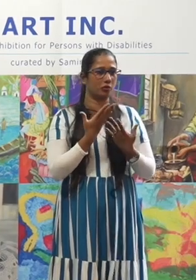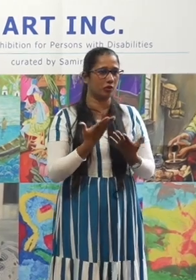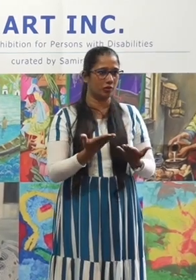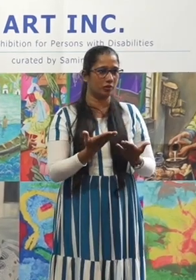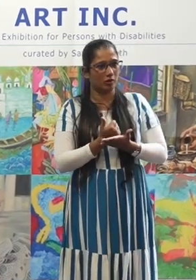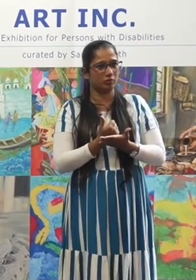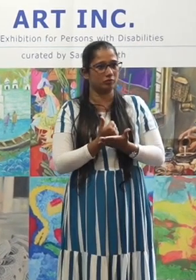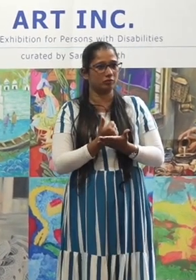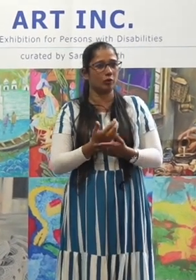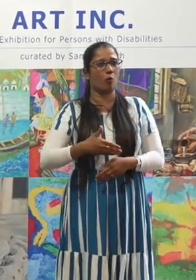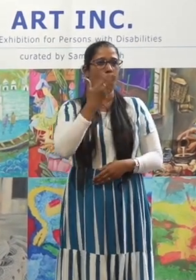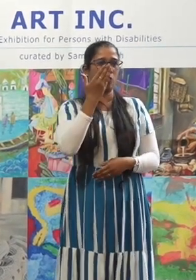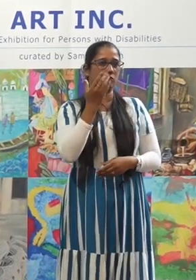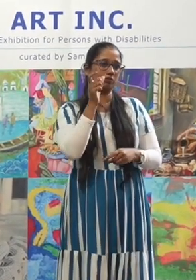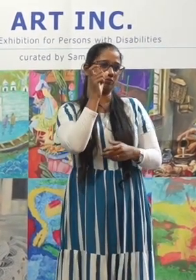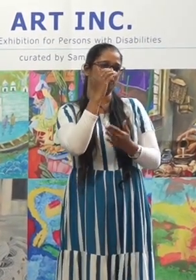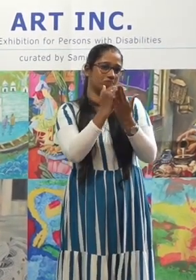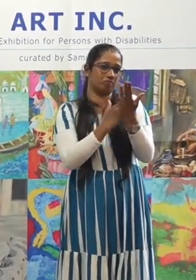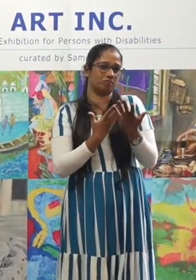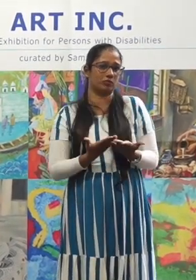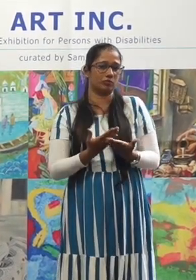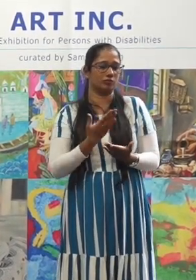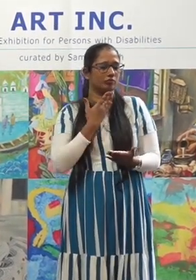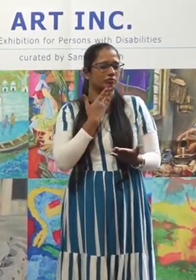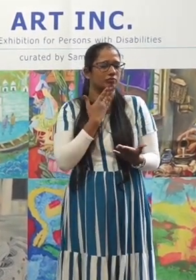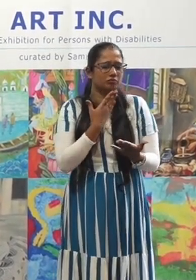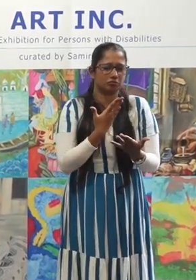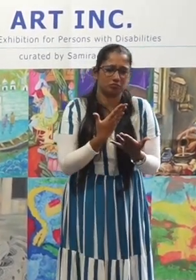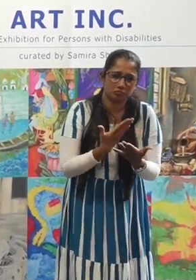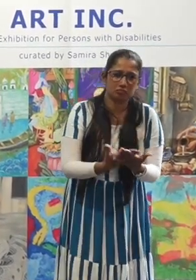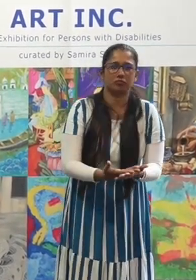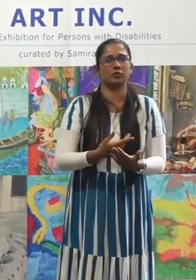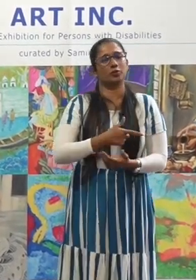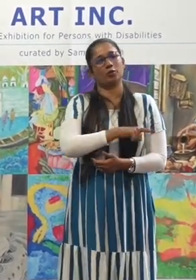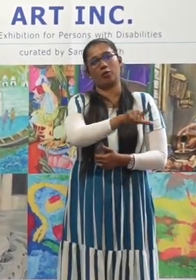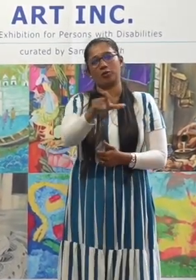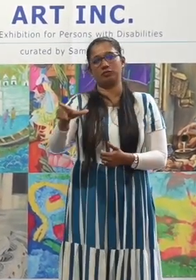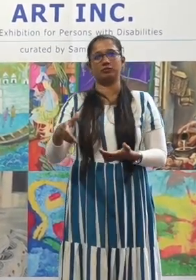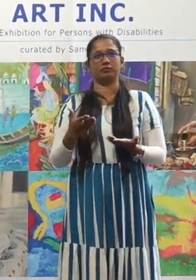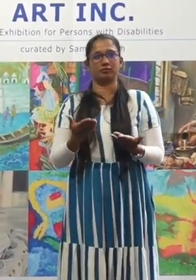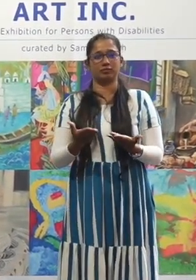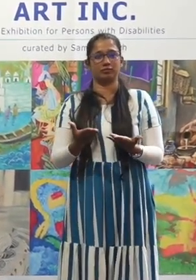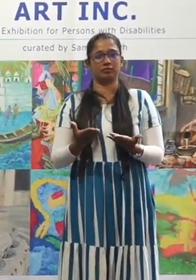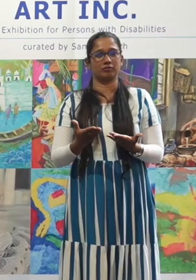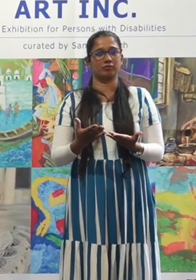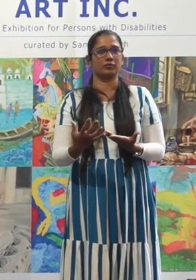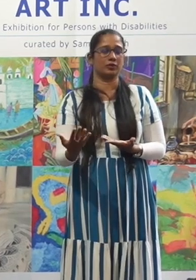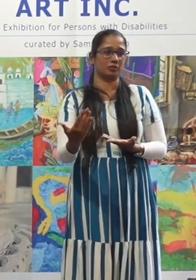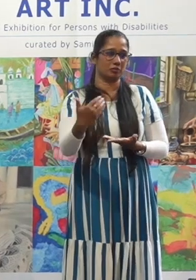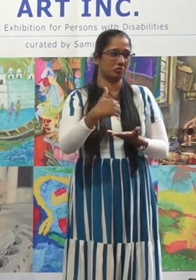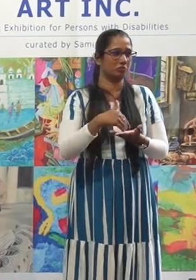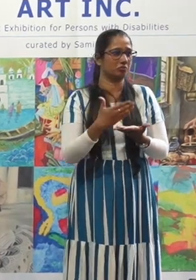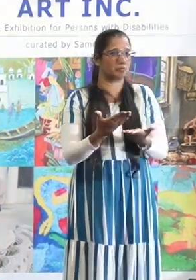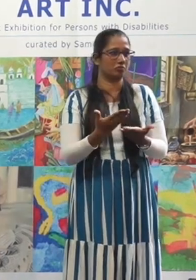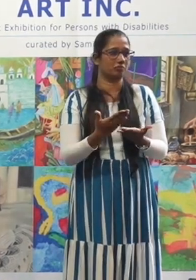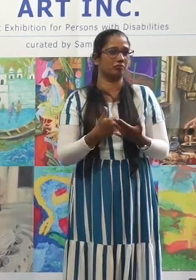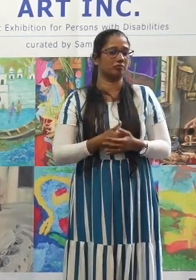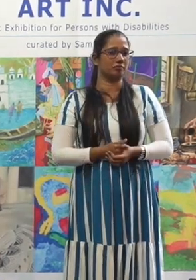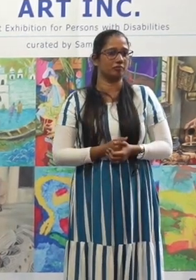have made. I am very grateful and thankful to all those who have come here